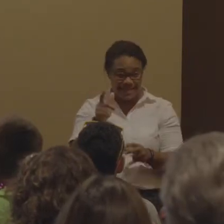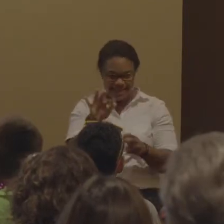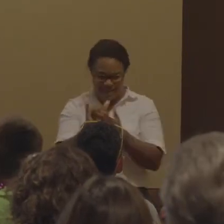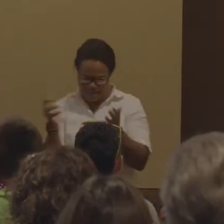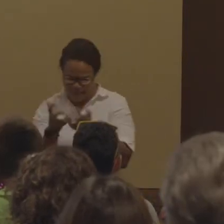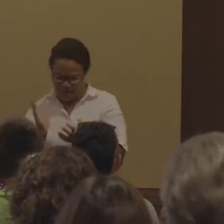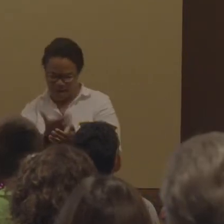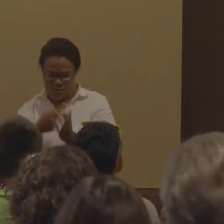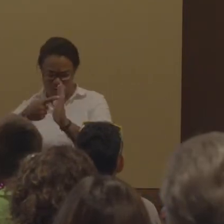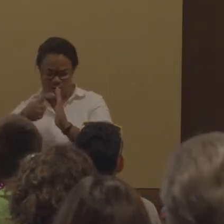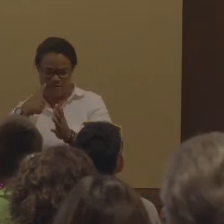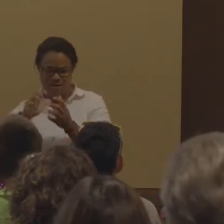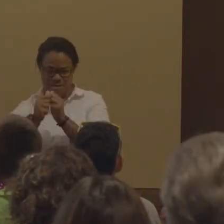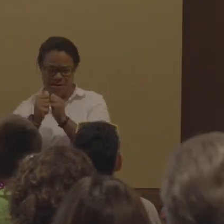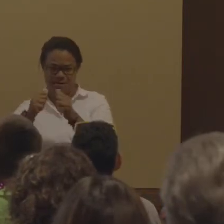definition?